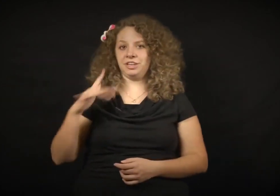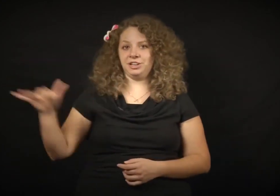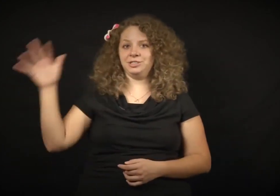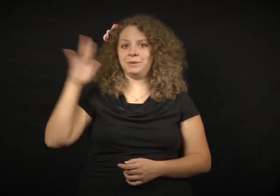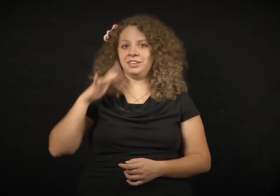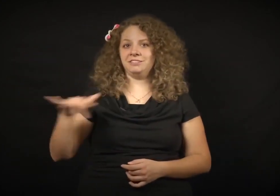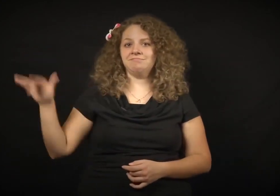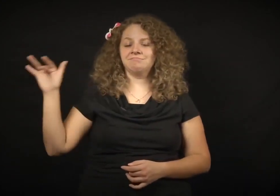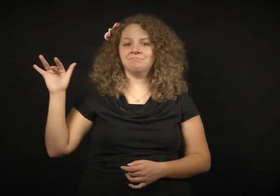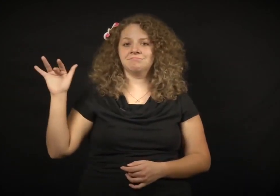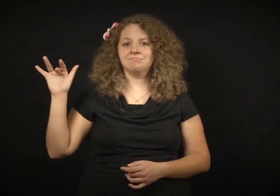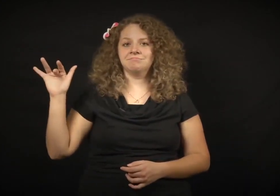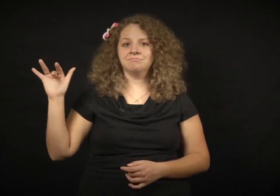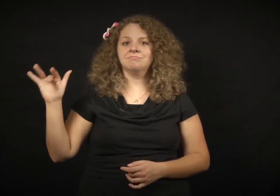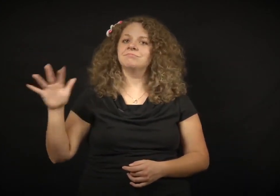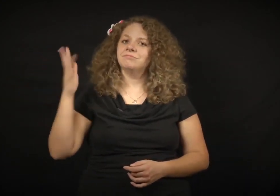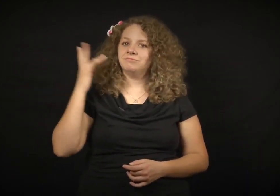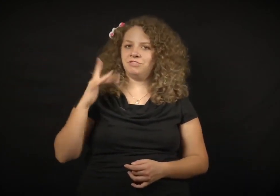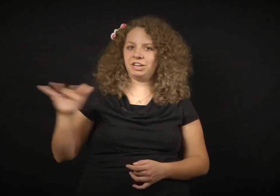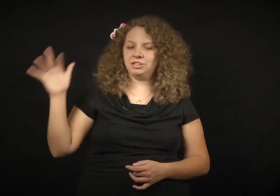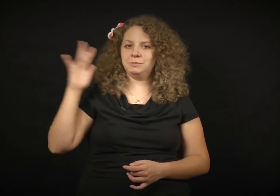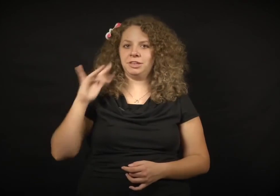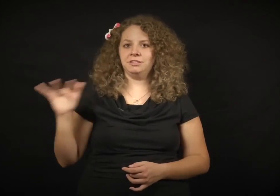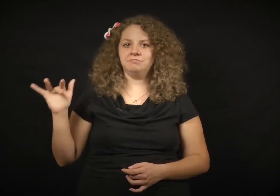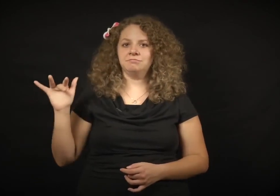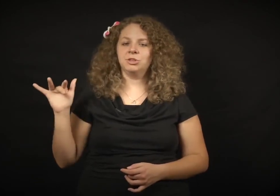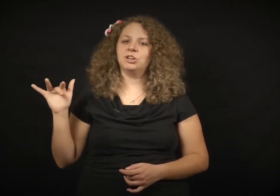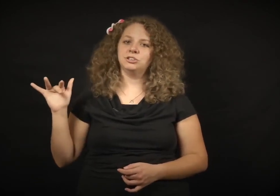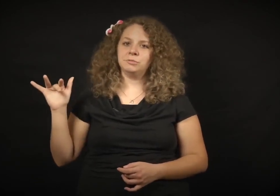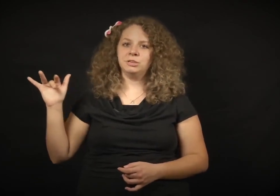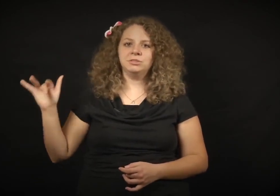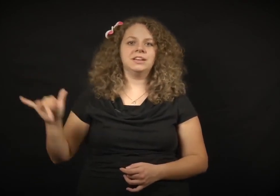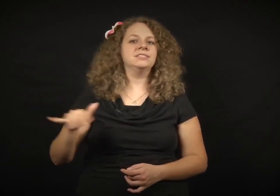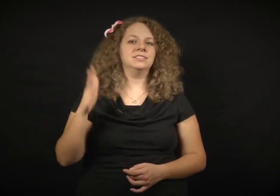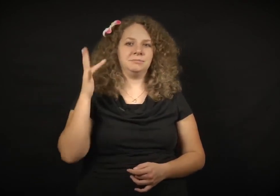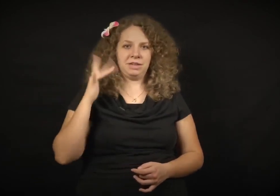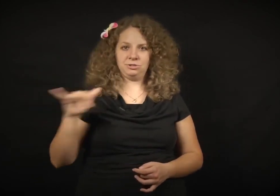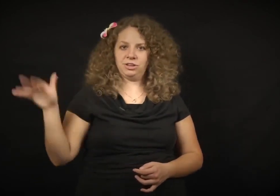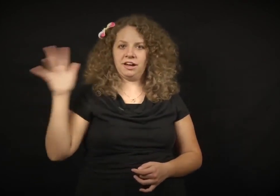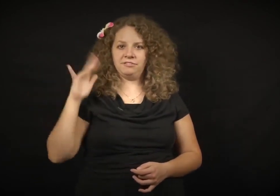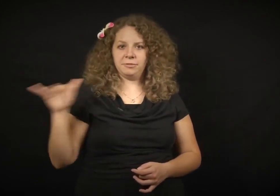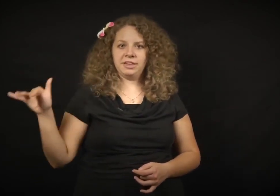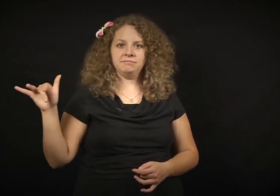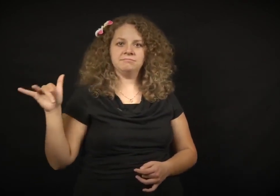finger spelling. Finger spelling could also be used as the manual alphabet.